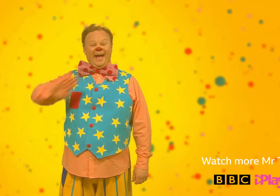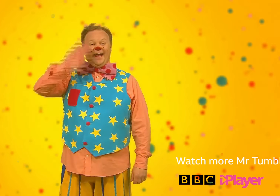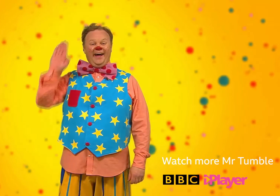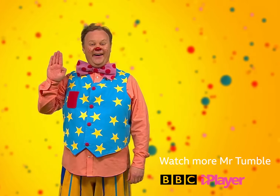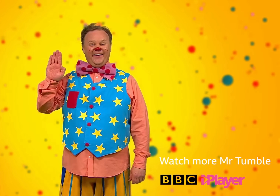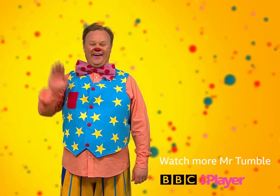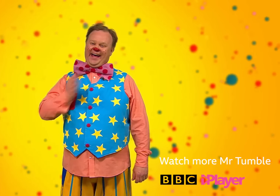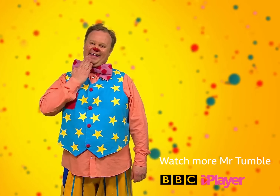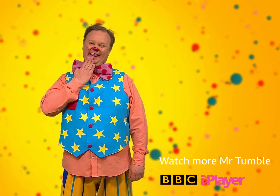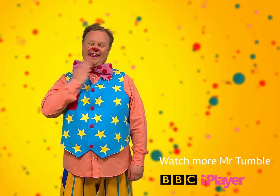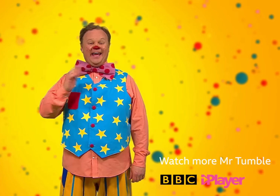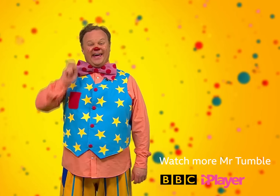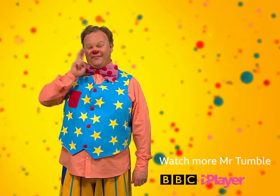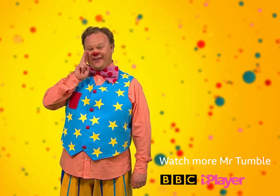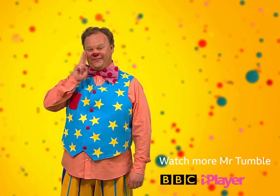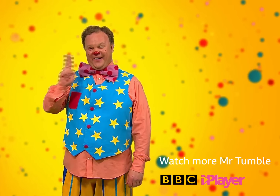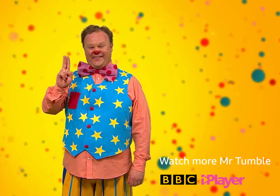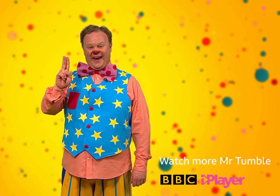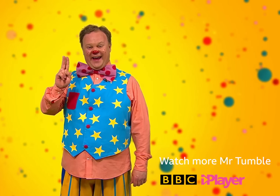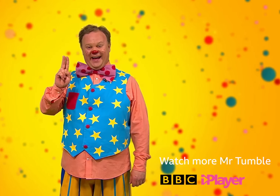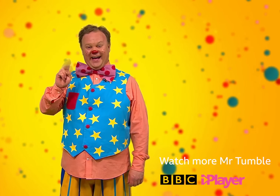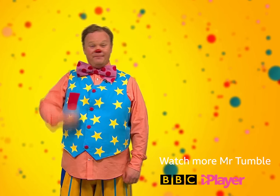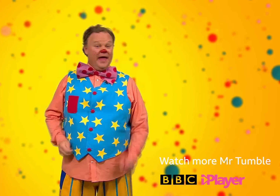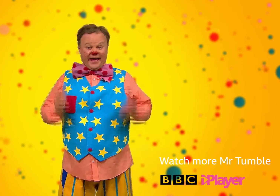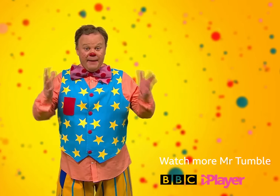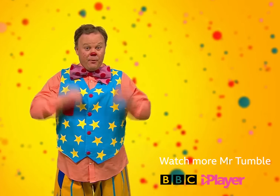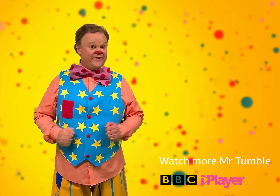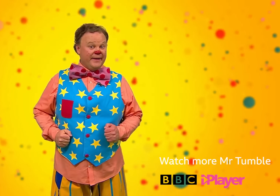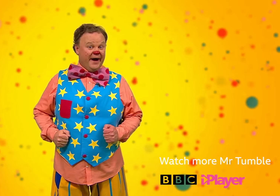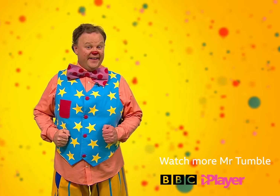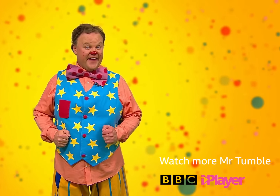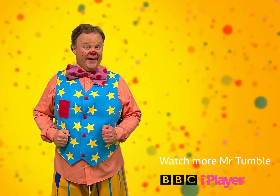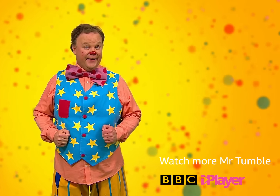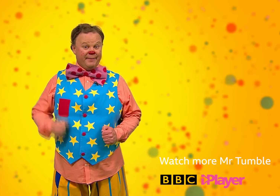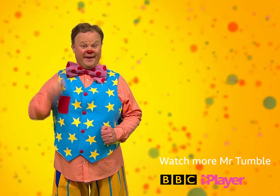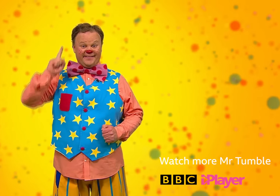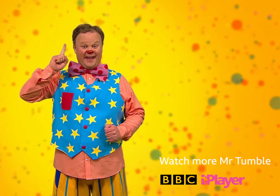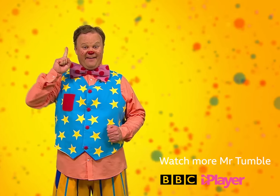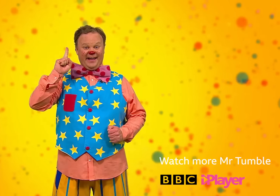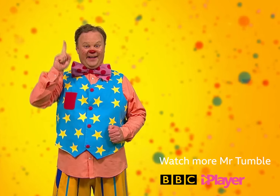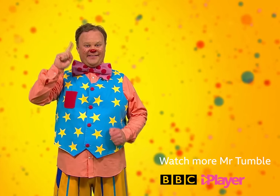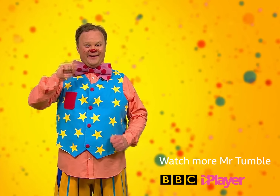Hello! And thank you for watching! Keep watching my channel because there are lots of